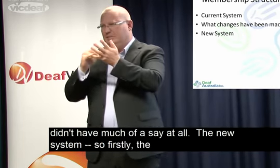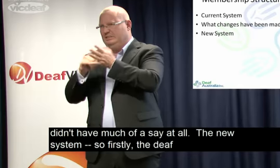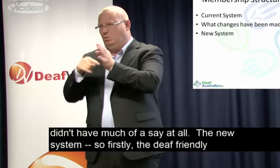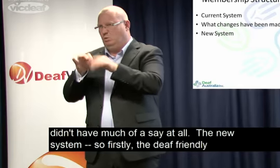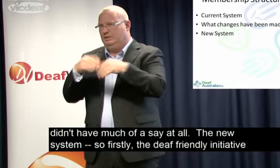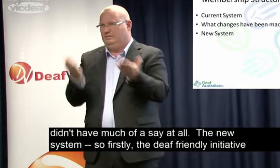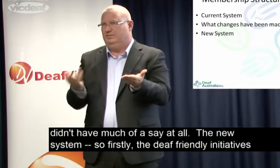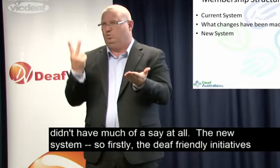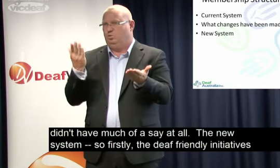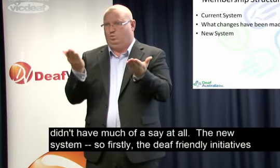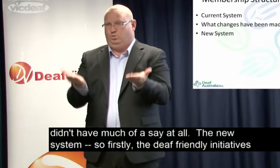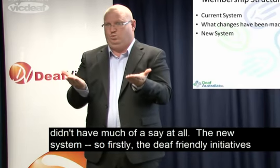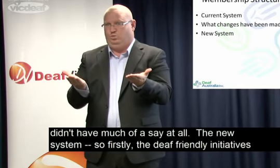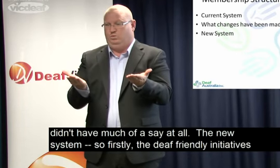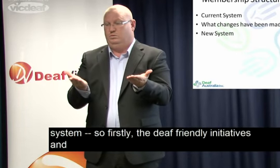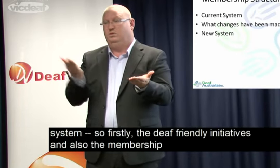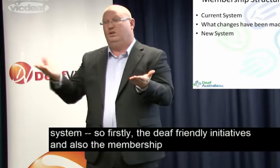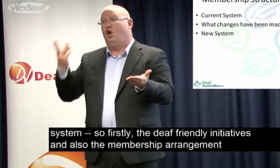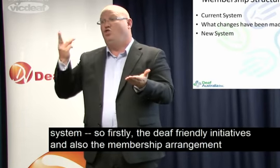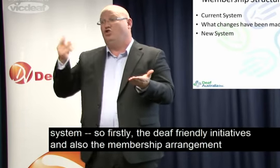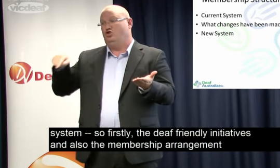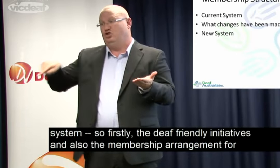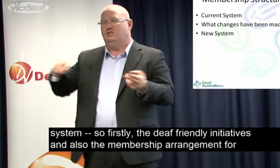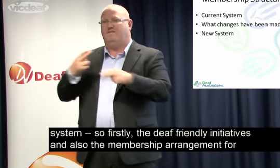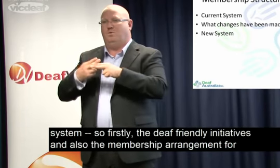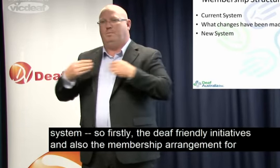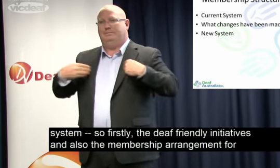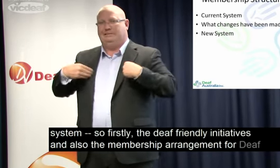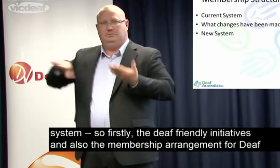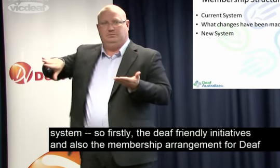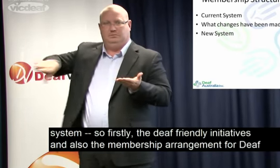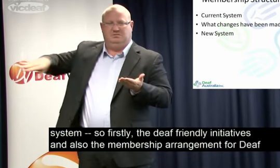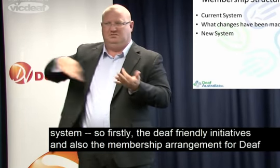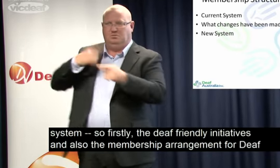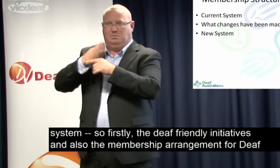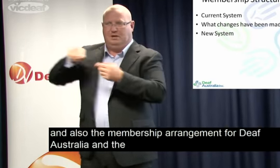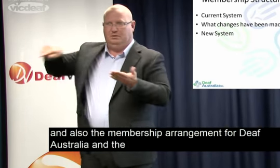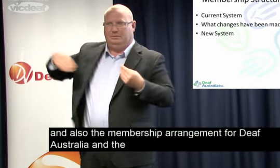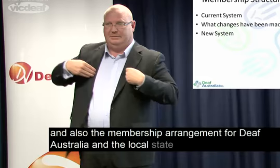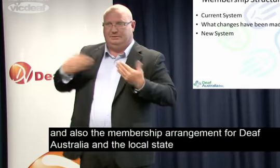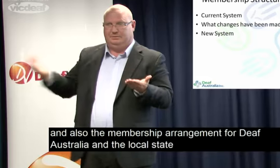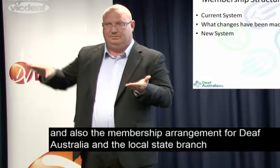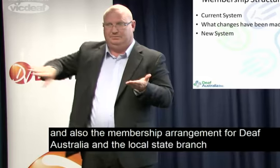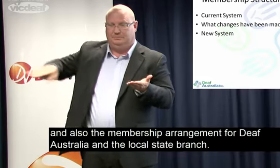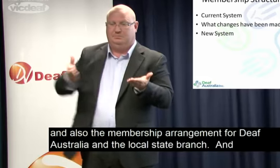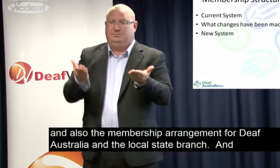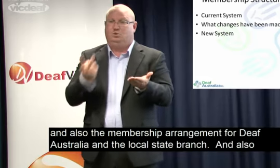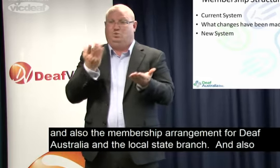membership arrangement for Deaf Australia and the local state branch. And also we have a third tier that